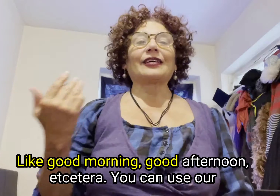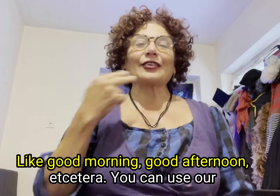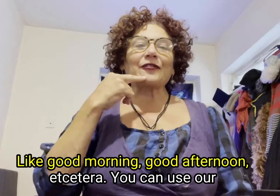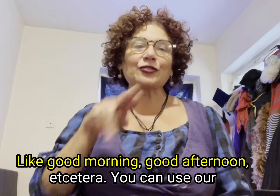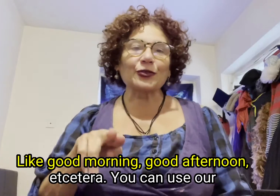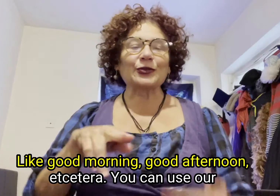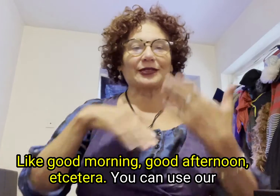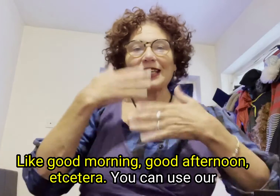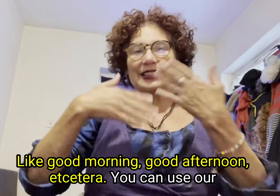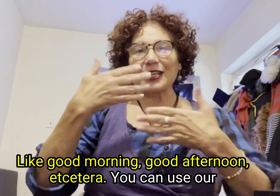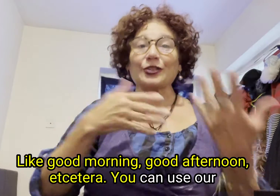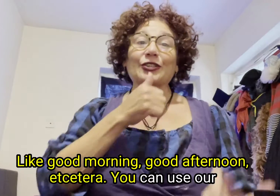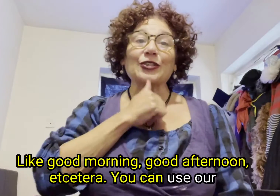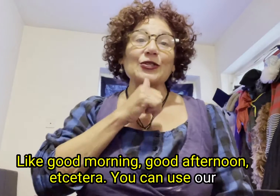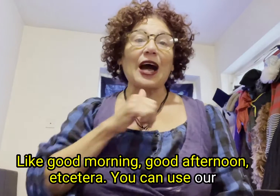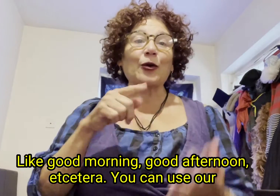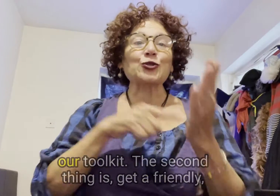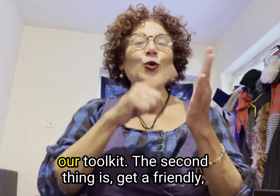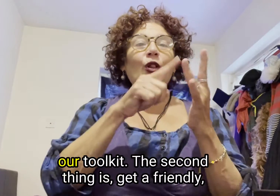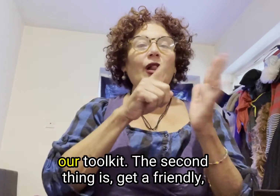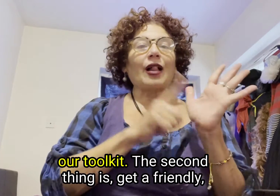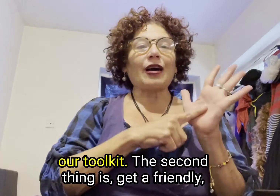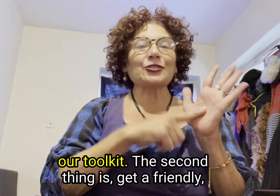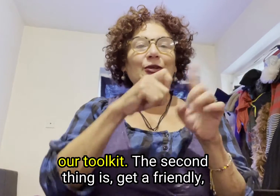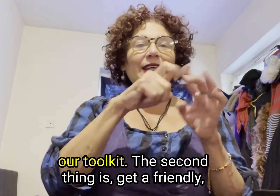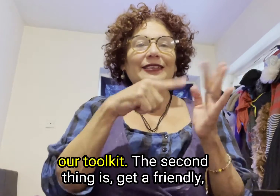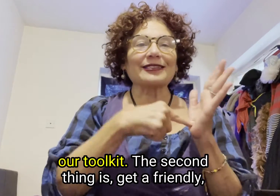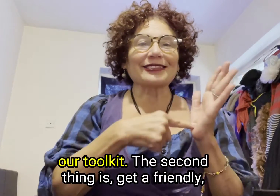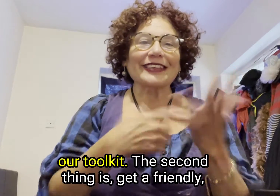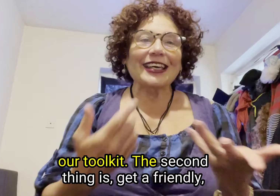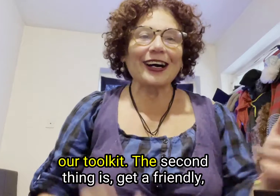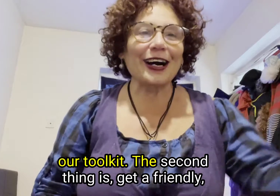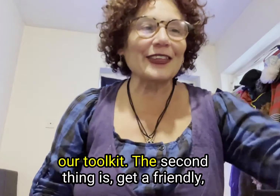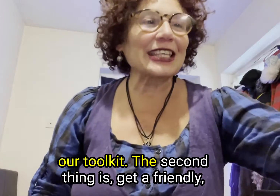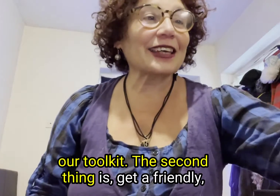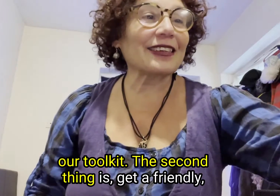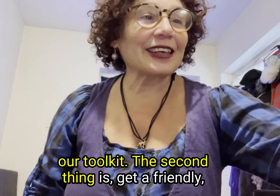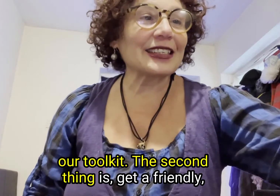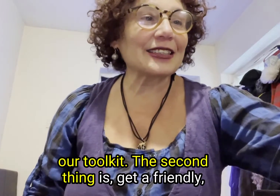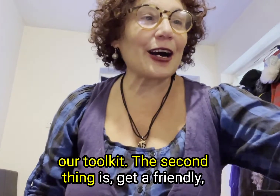good afternoon, etc. You can use our toolkit. The second thing is